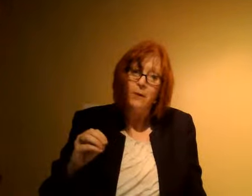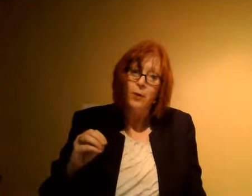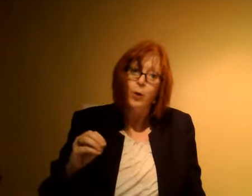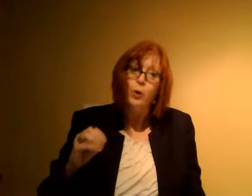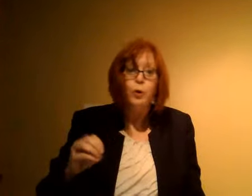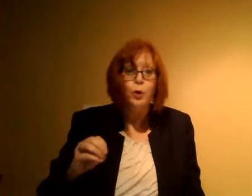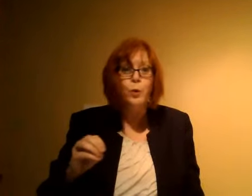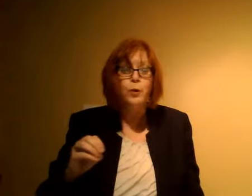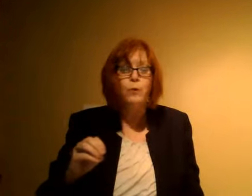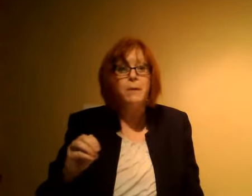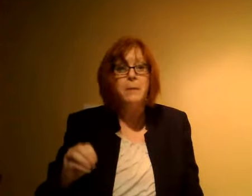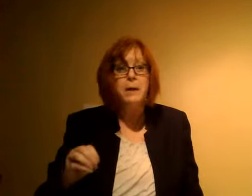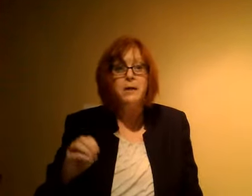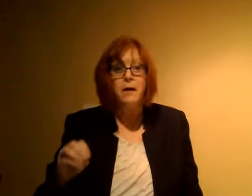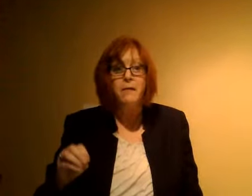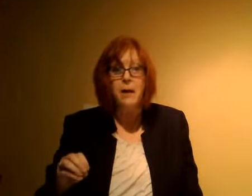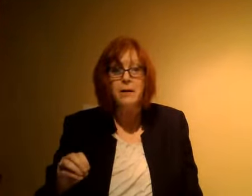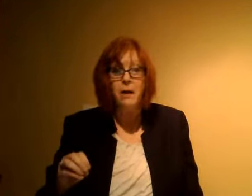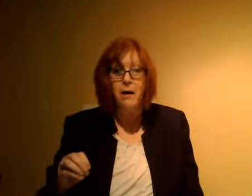people 2 or 3 minutes of my time.